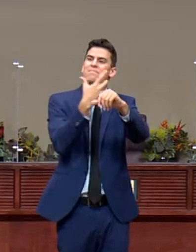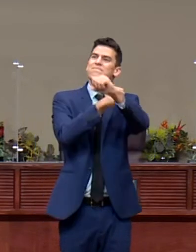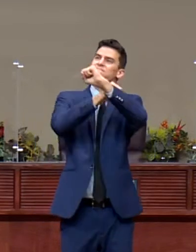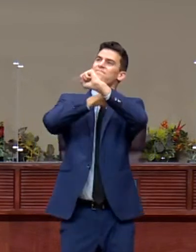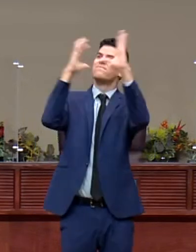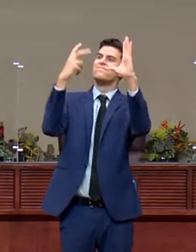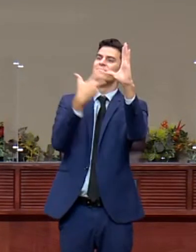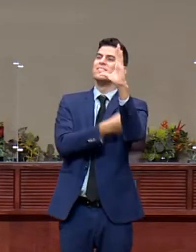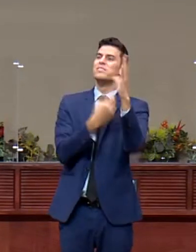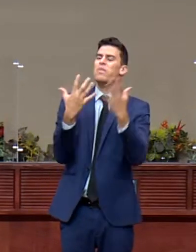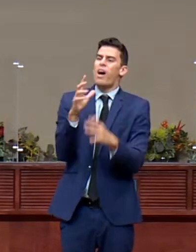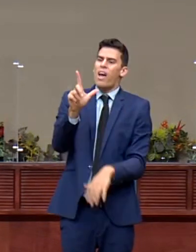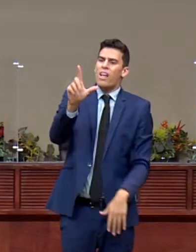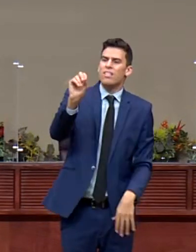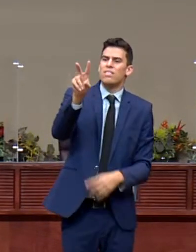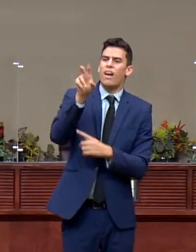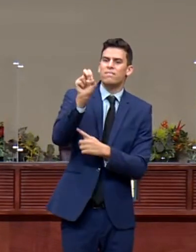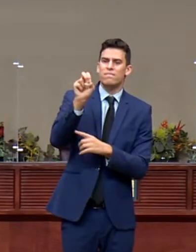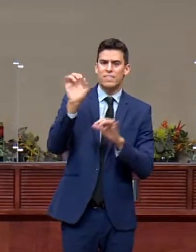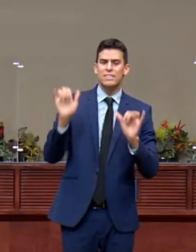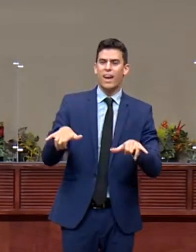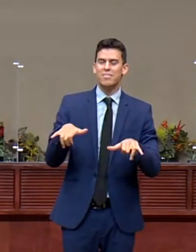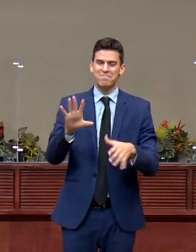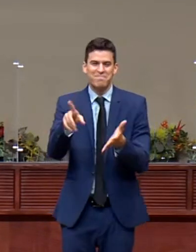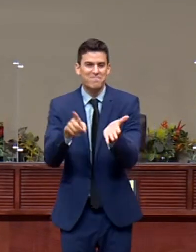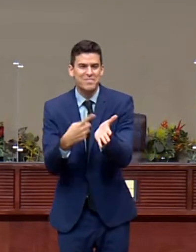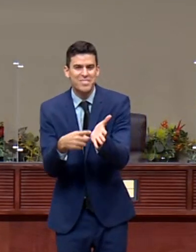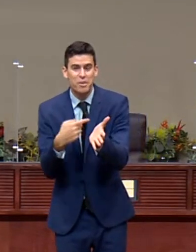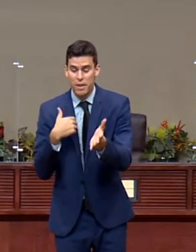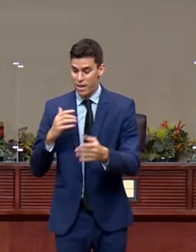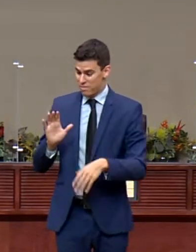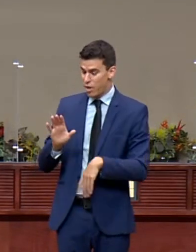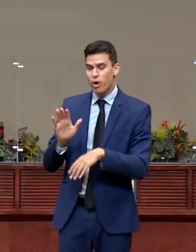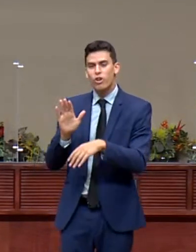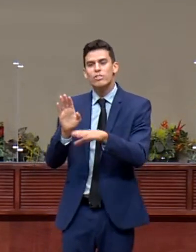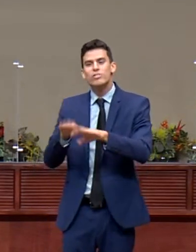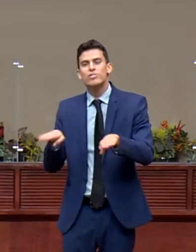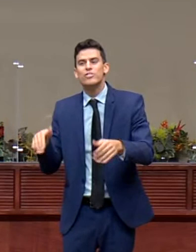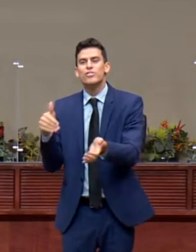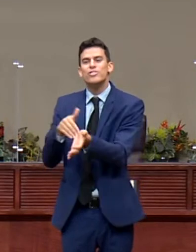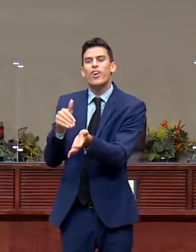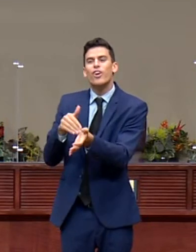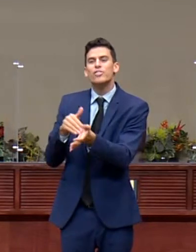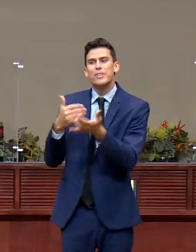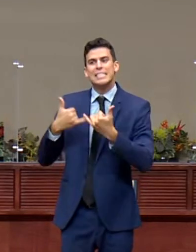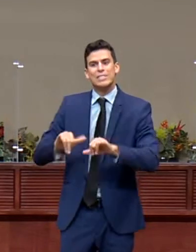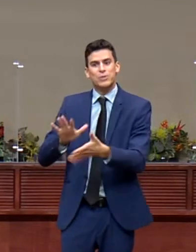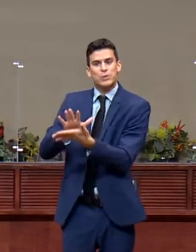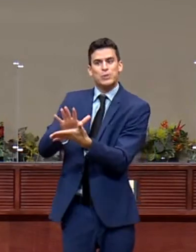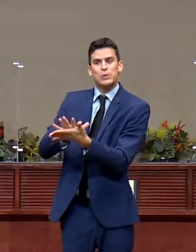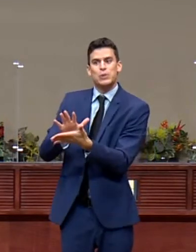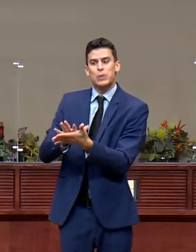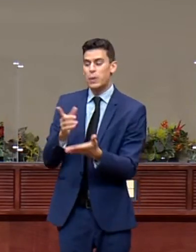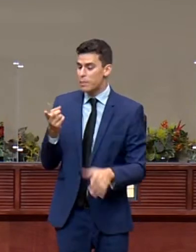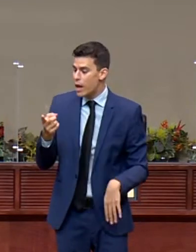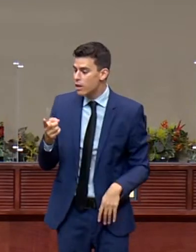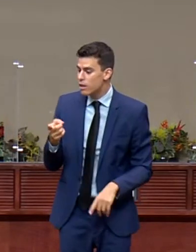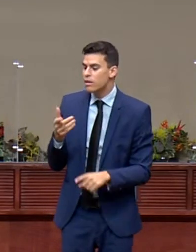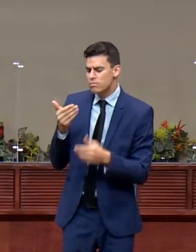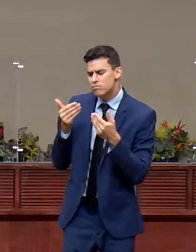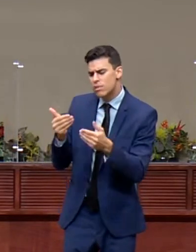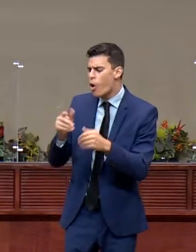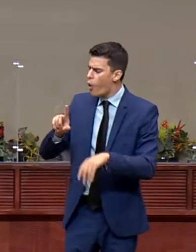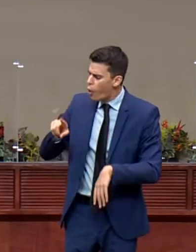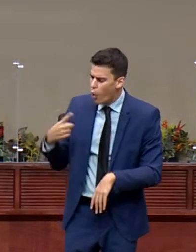Right? I sometimes joke with our pediatric residents, only vaccinate the children you love. But in fact,